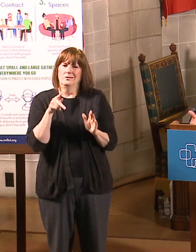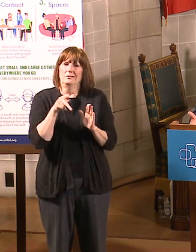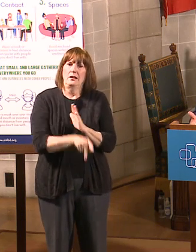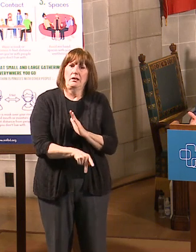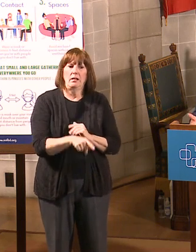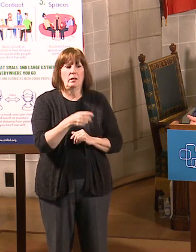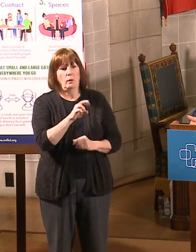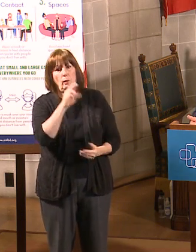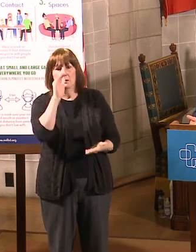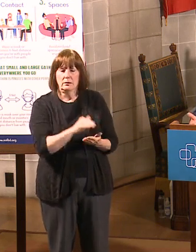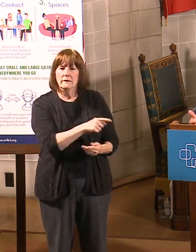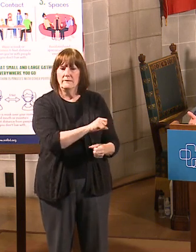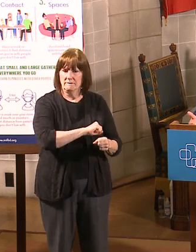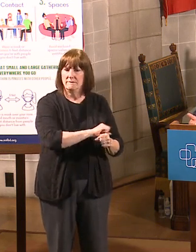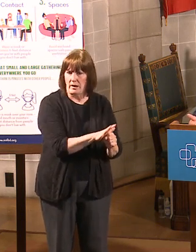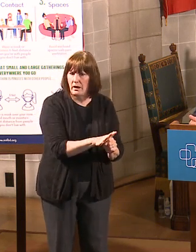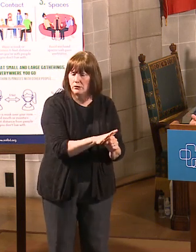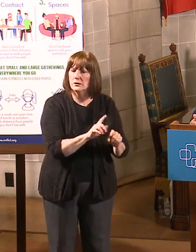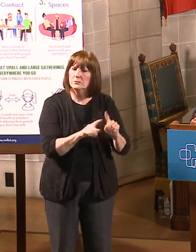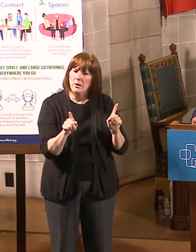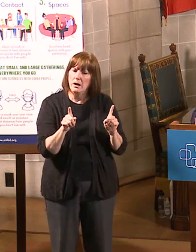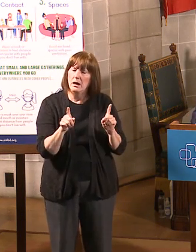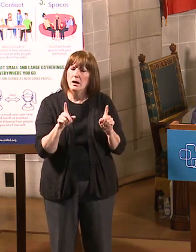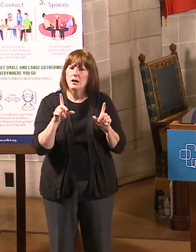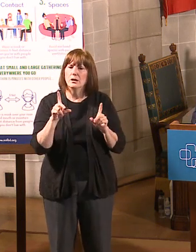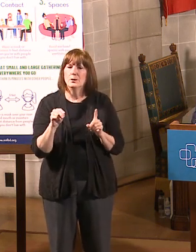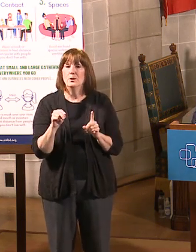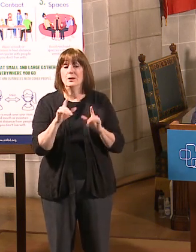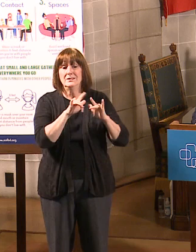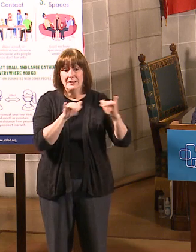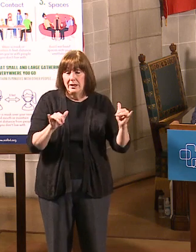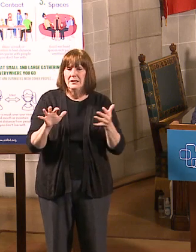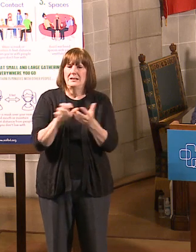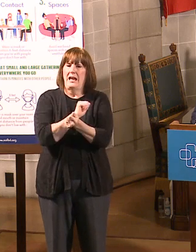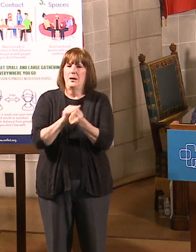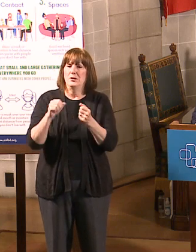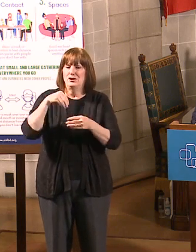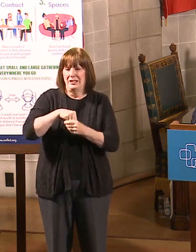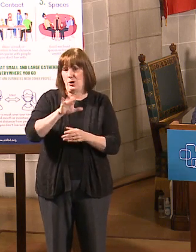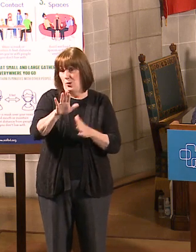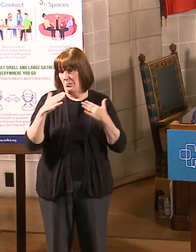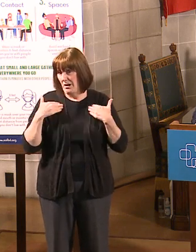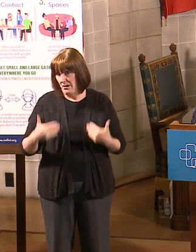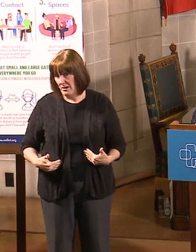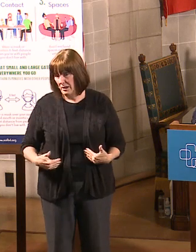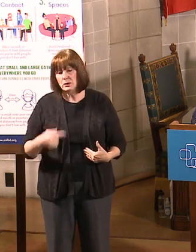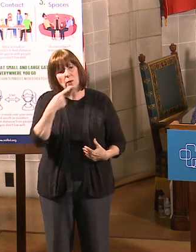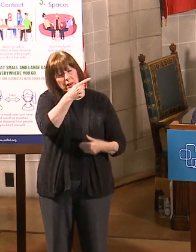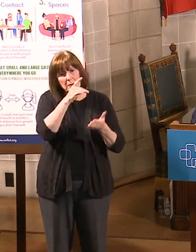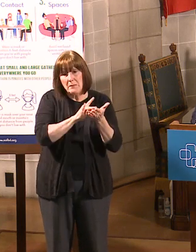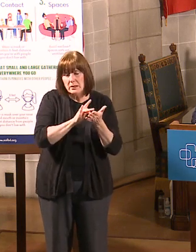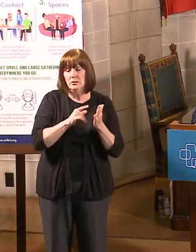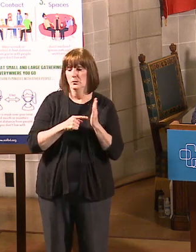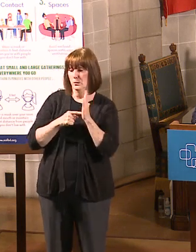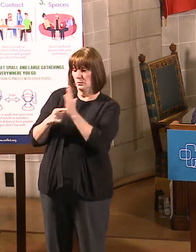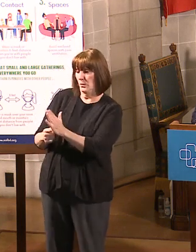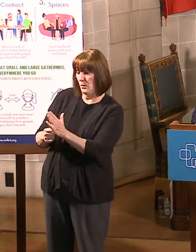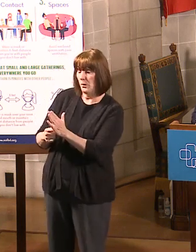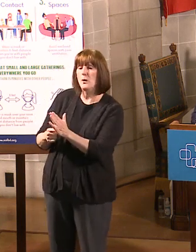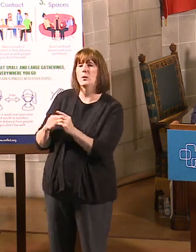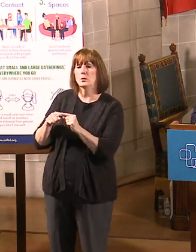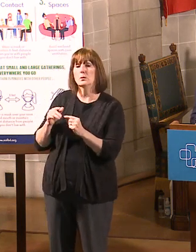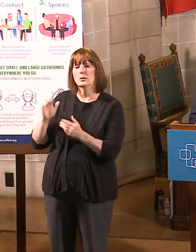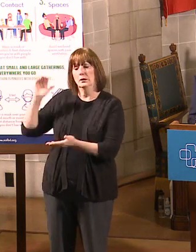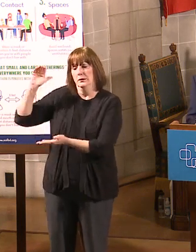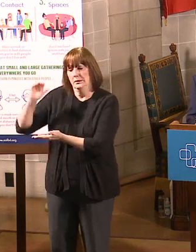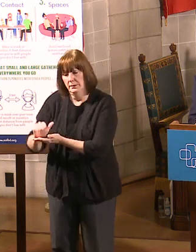or slow down the virus, but actually also doing damage to your own tissues. So the dexamethasone has been shown to help with